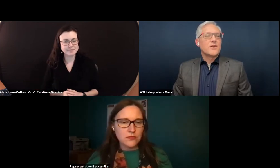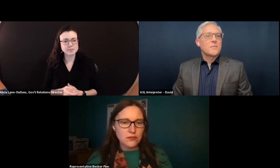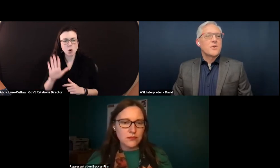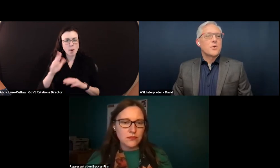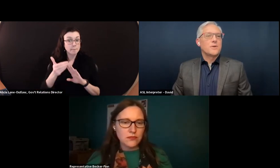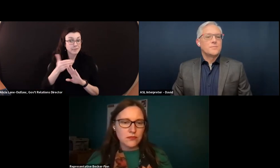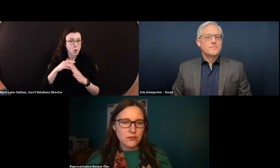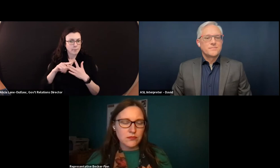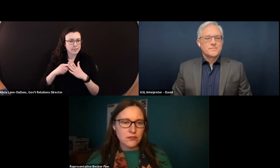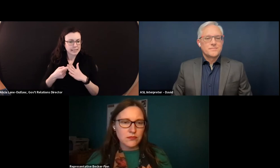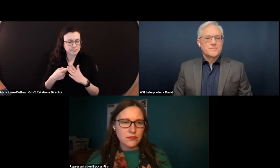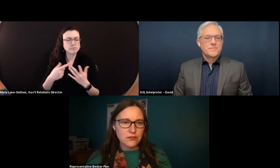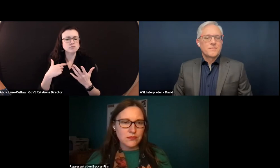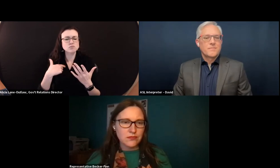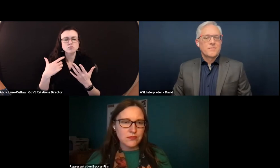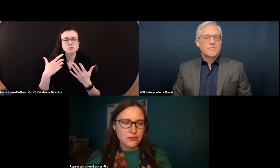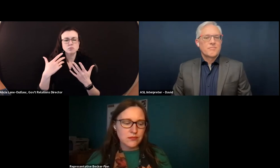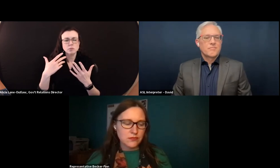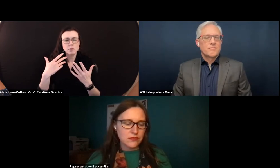And to talk about her bill.